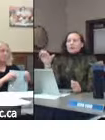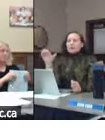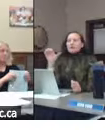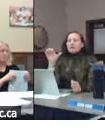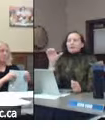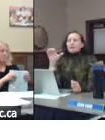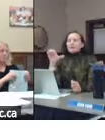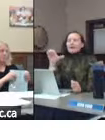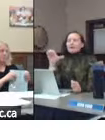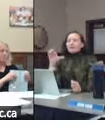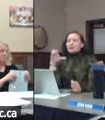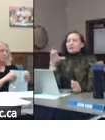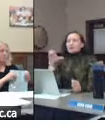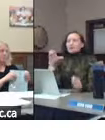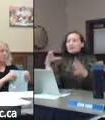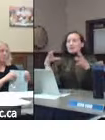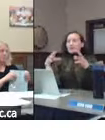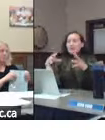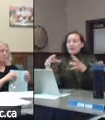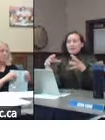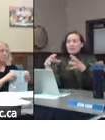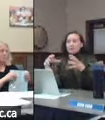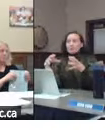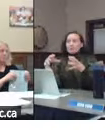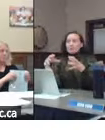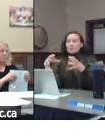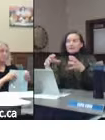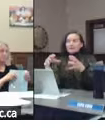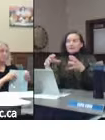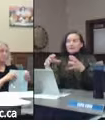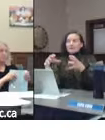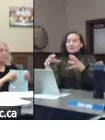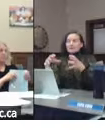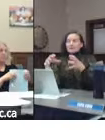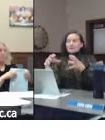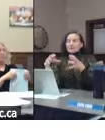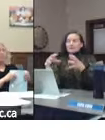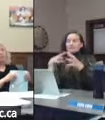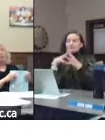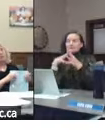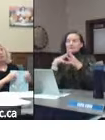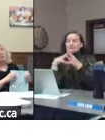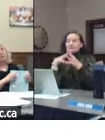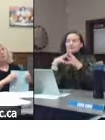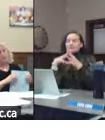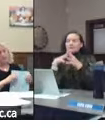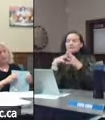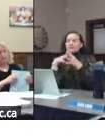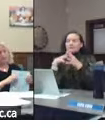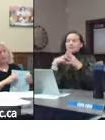project moving, we would have to do the consultation within the approval period? Well, there's not,